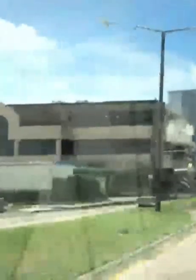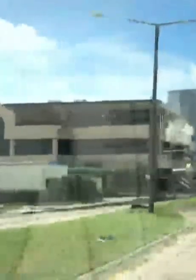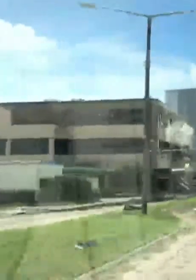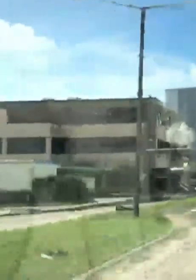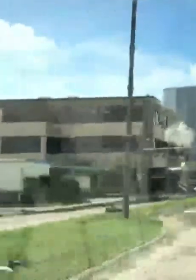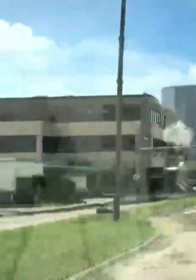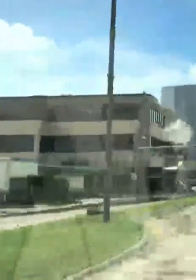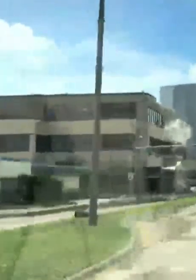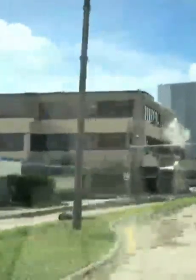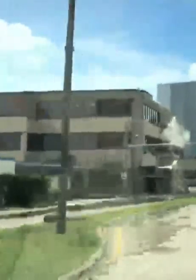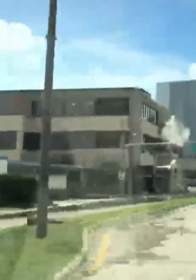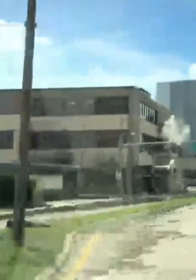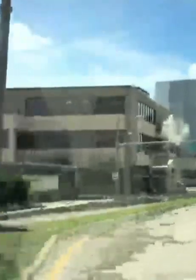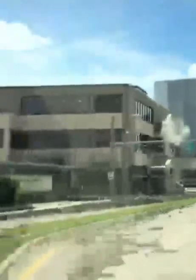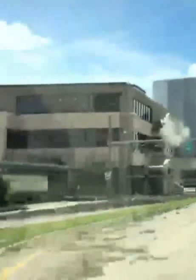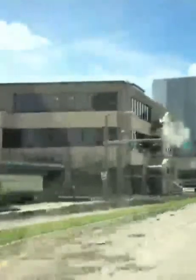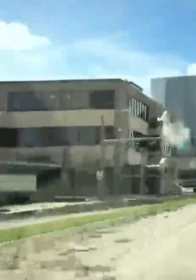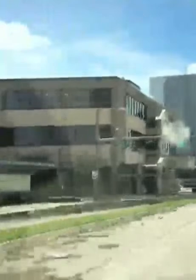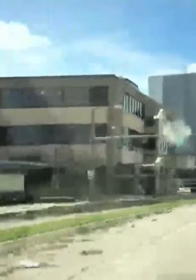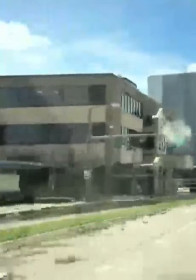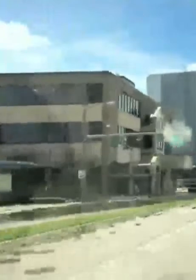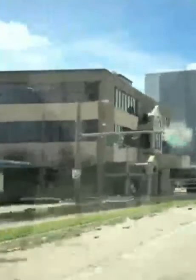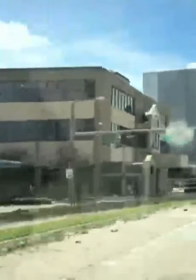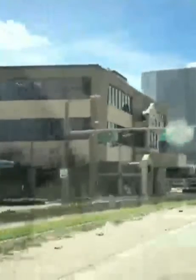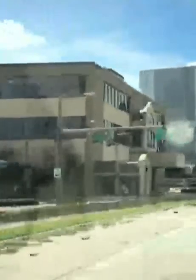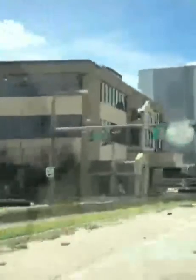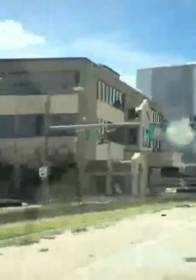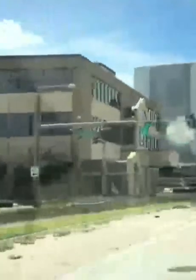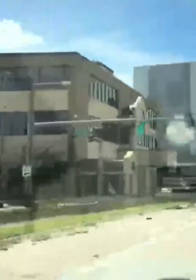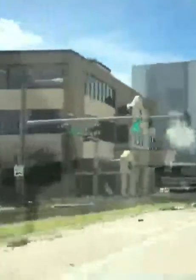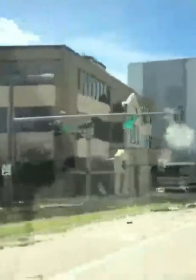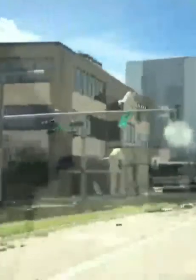Tell you what I haven't seen any of yet is any looting, and that's